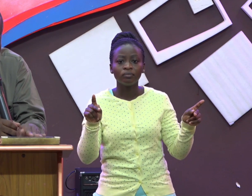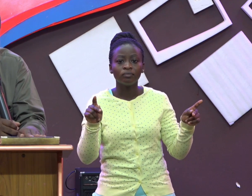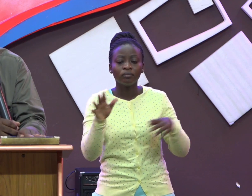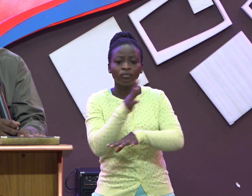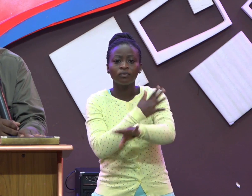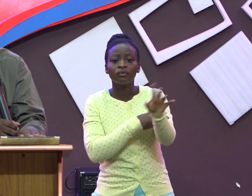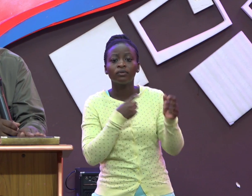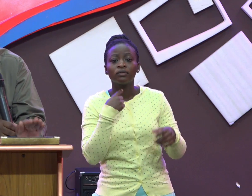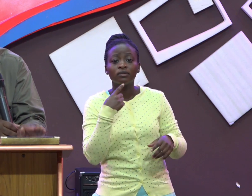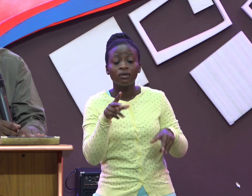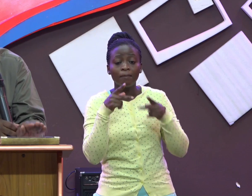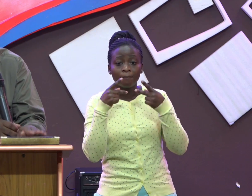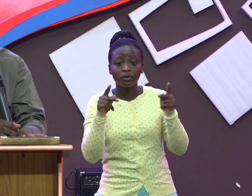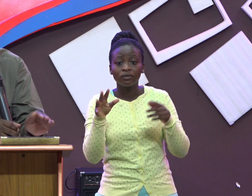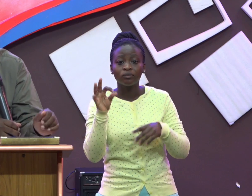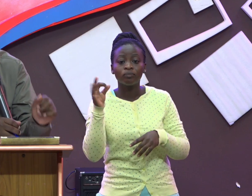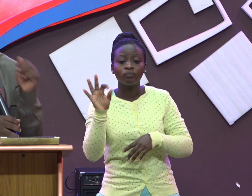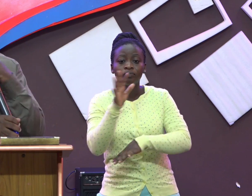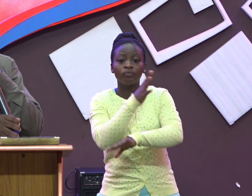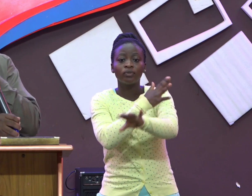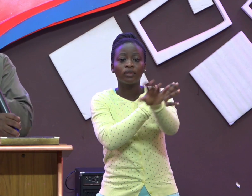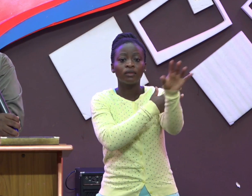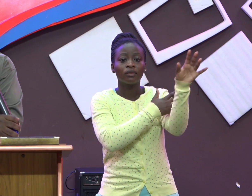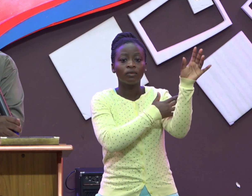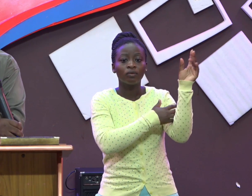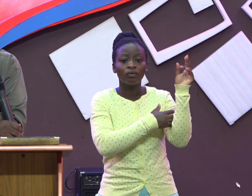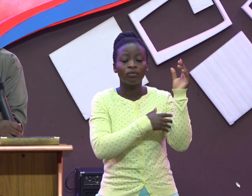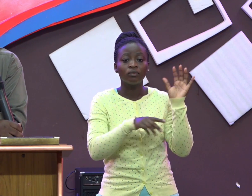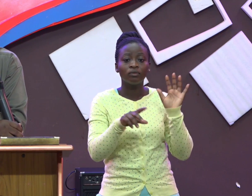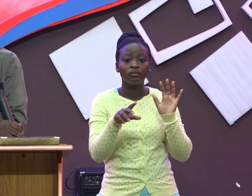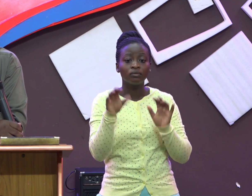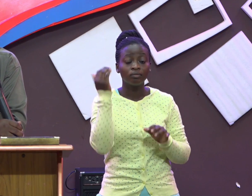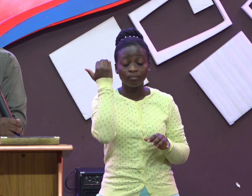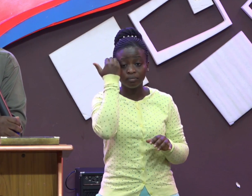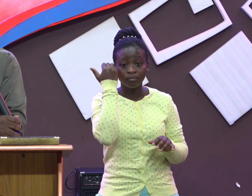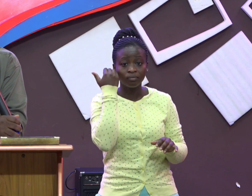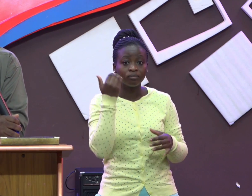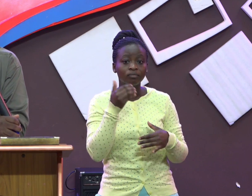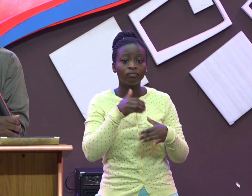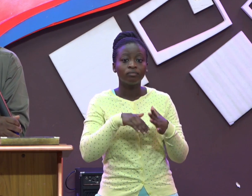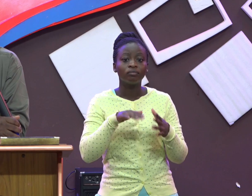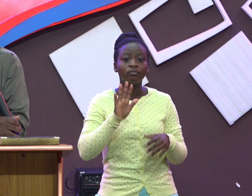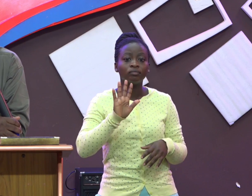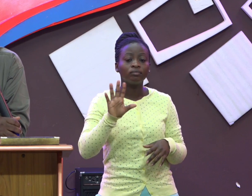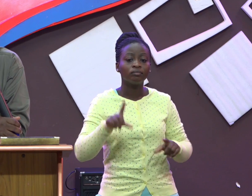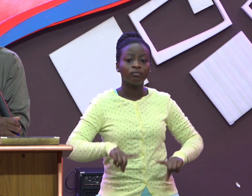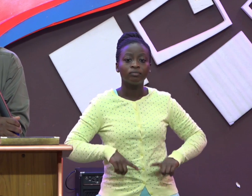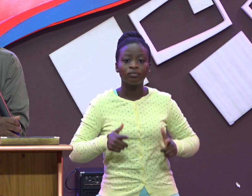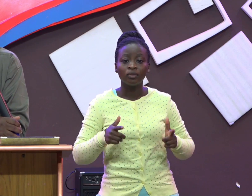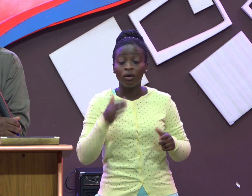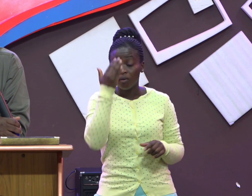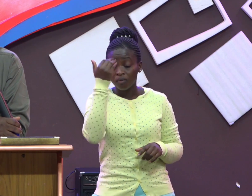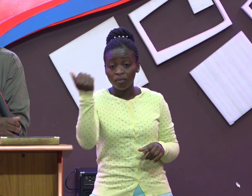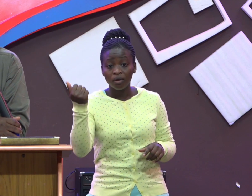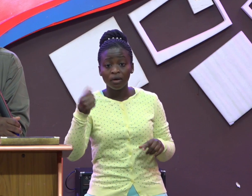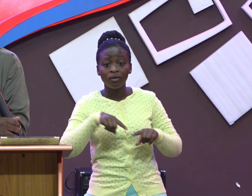understanding, let it always dwell in your spirits and life. Praise the Lord. Now, why